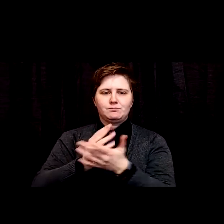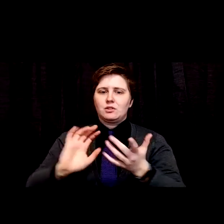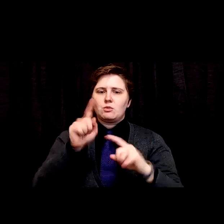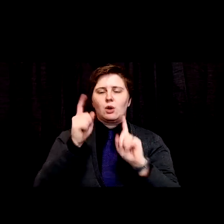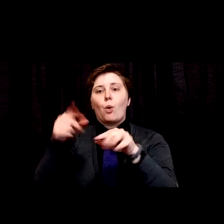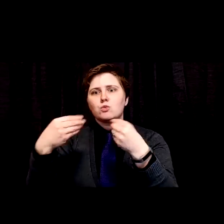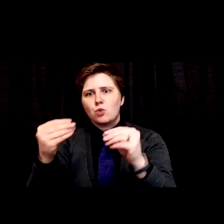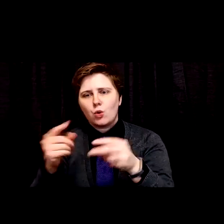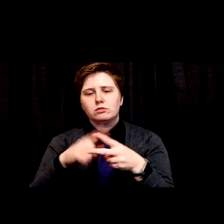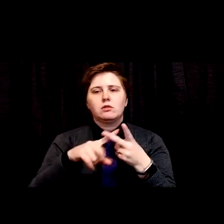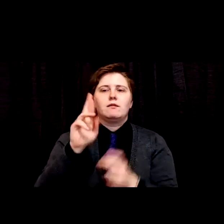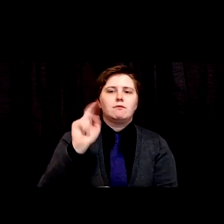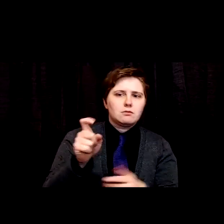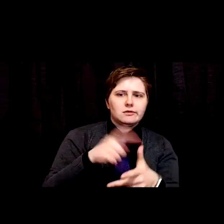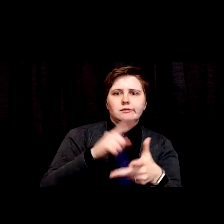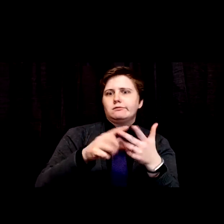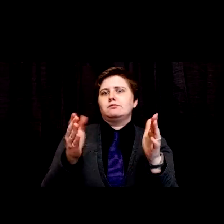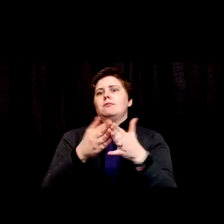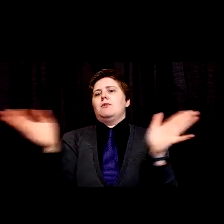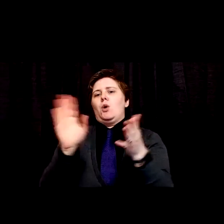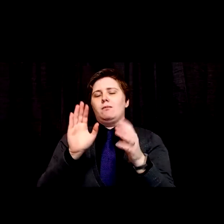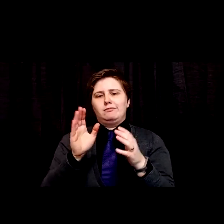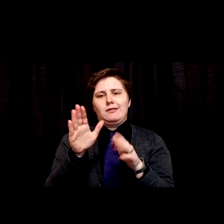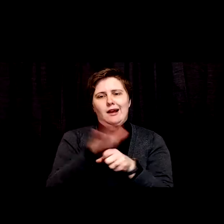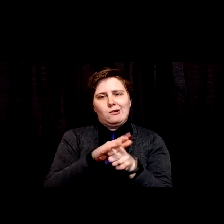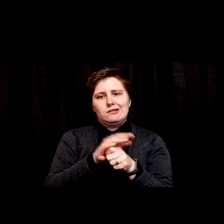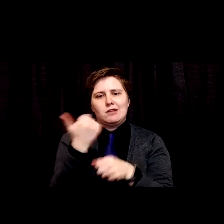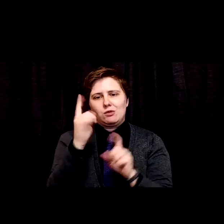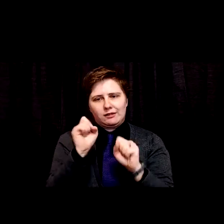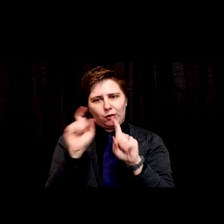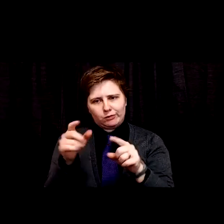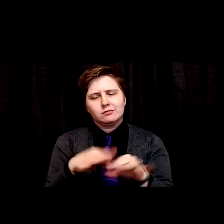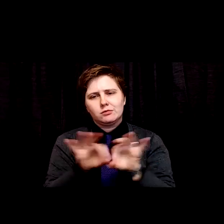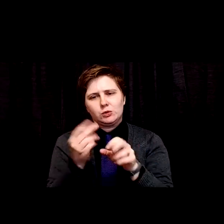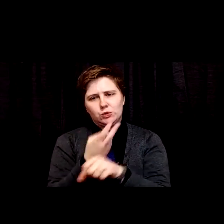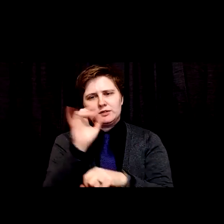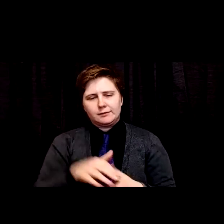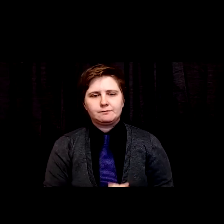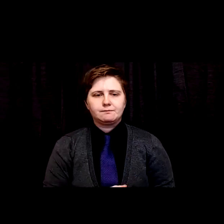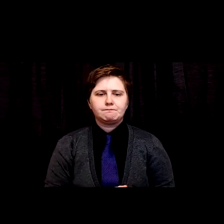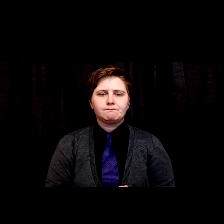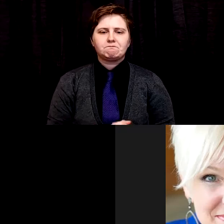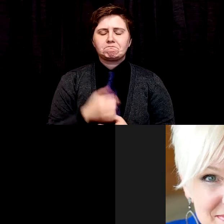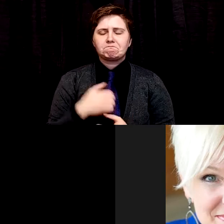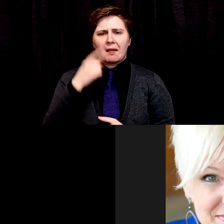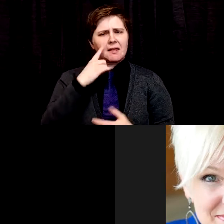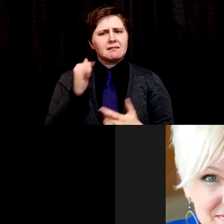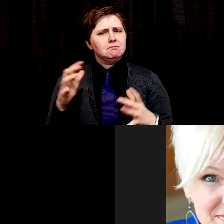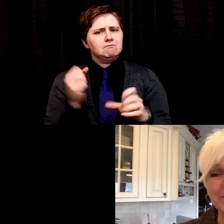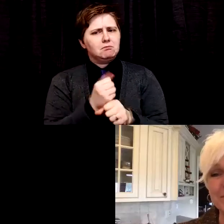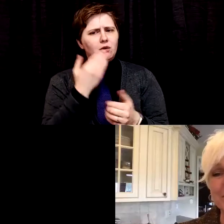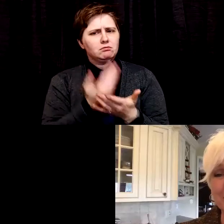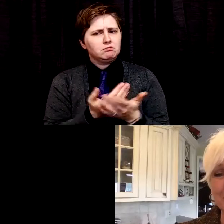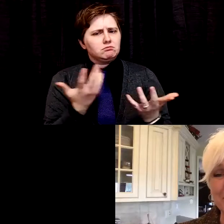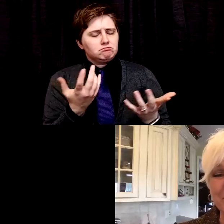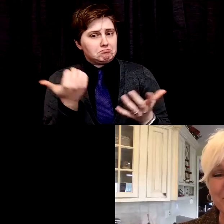pharmacies, other areas that are in the general public where you might come in contact. So, Chris, I think that sums it up pretty well.